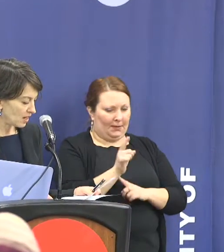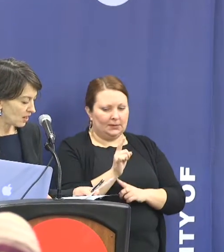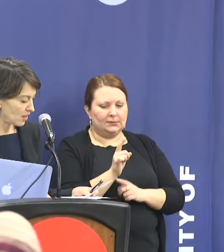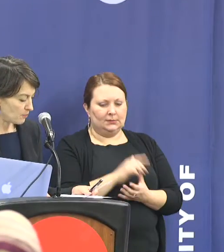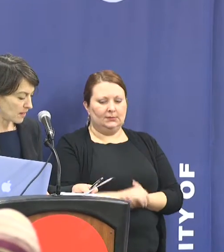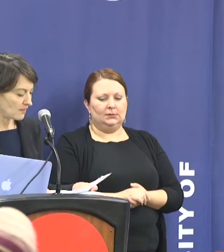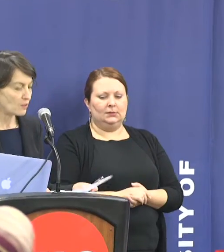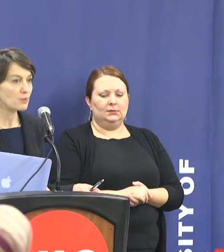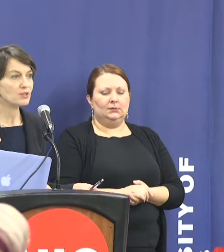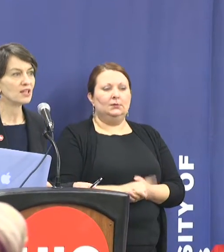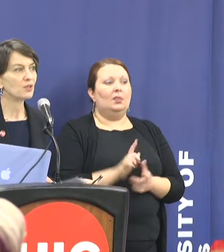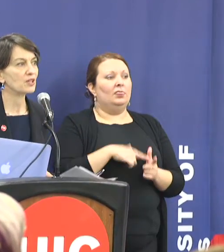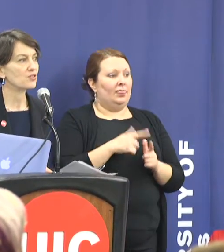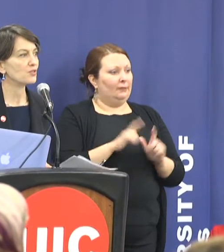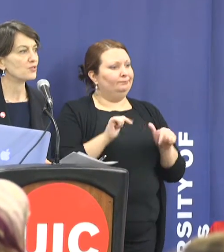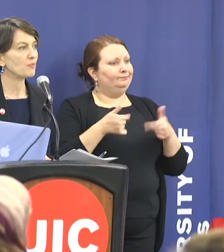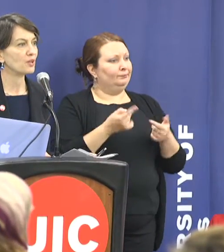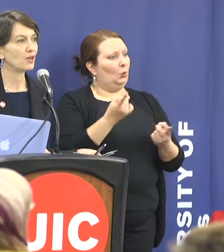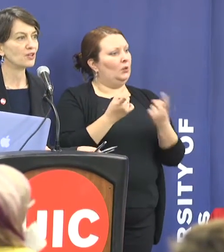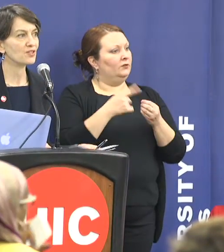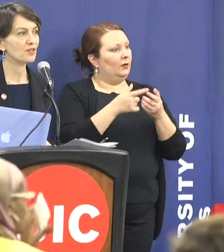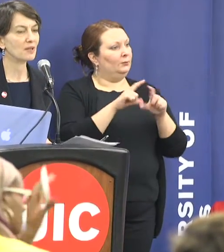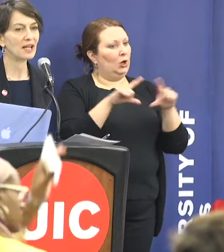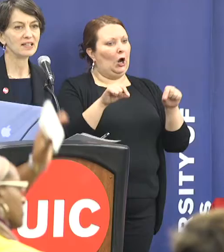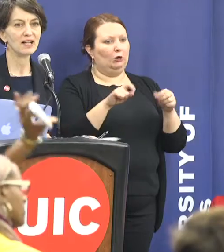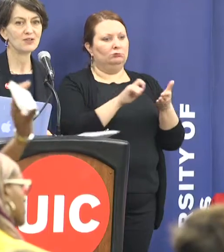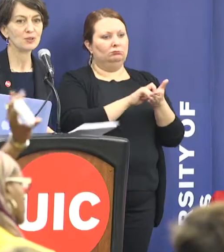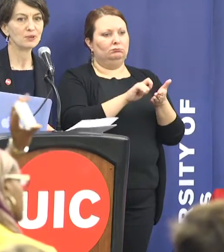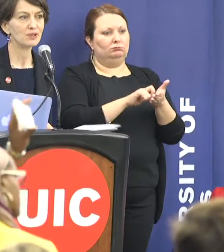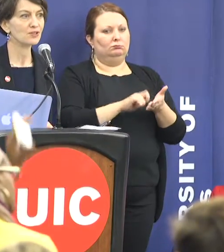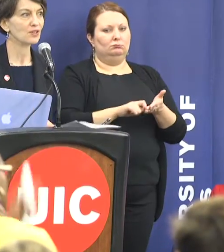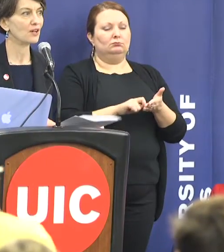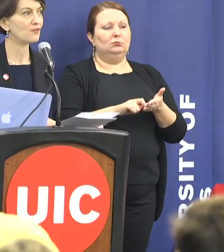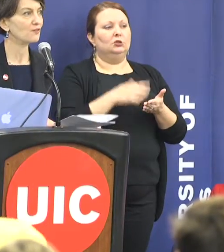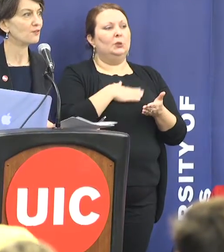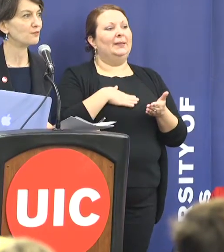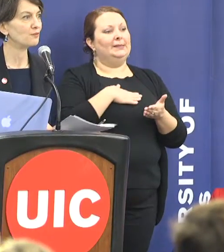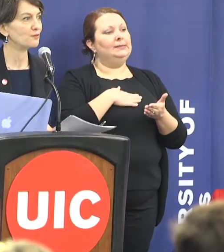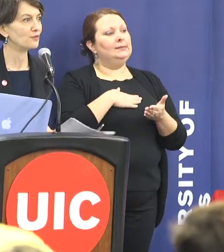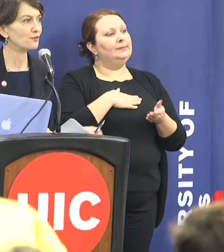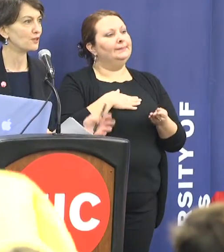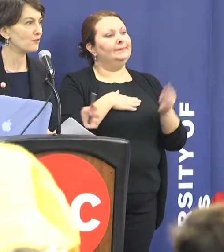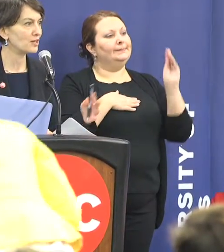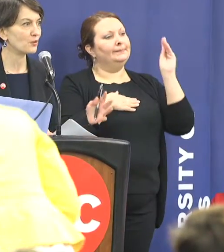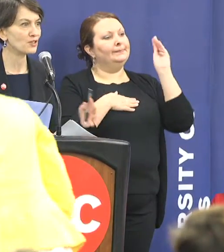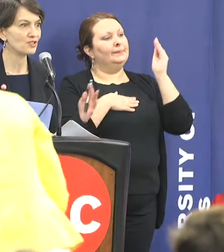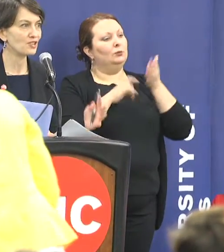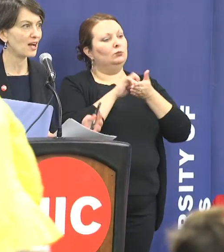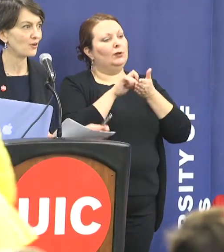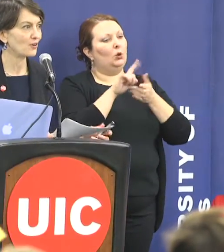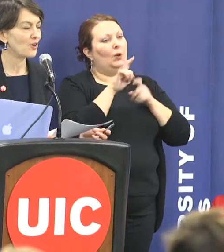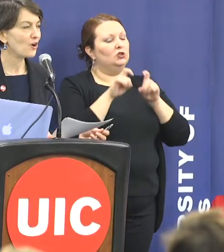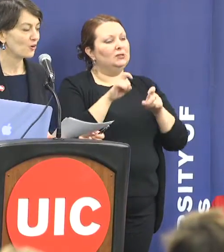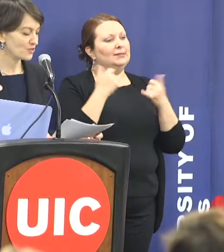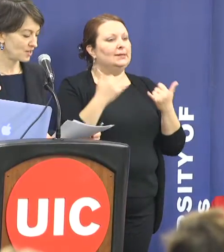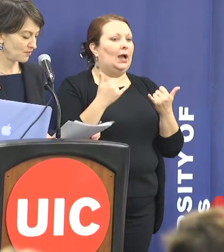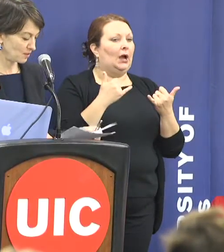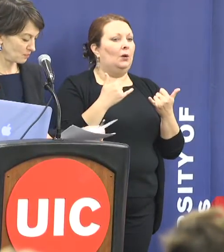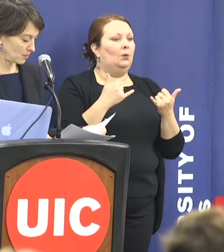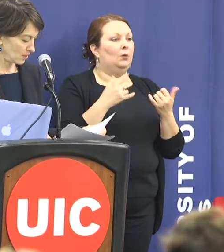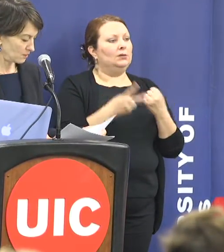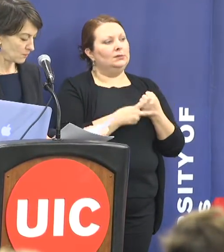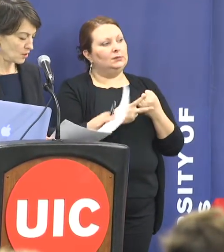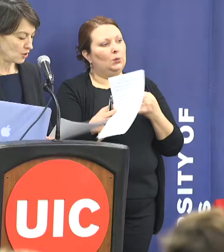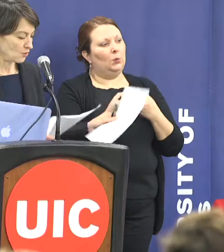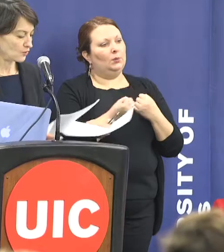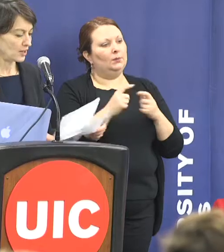20 to 30 minutes, and then we will take the questions from the cards that have been handed out. So please feel free to write your questions now or save